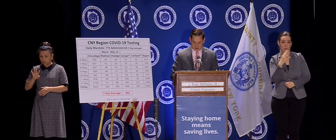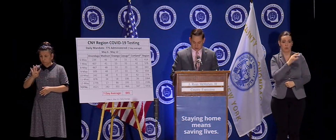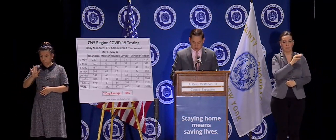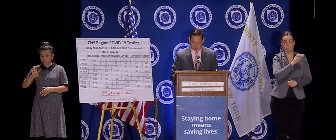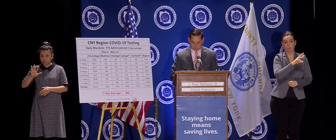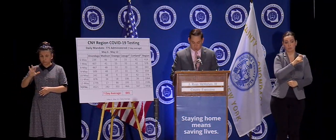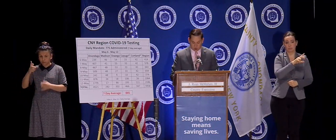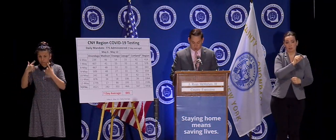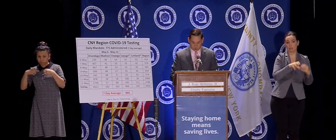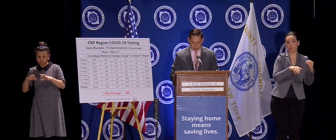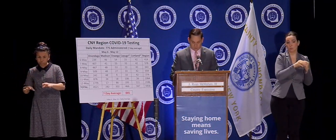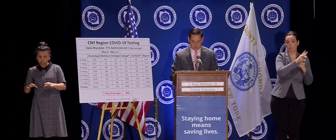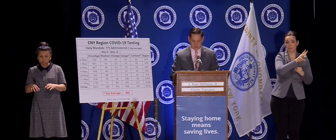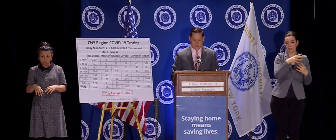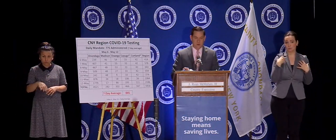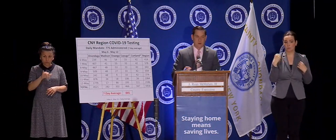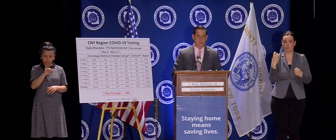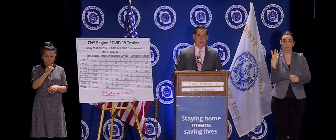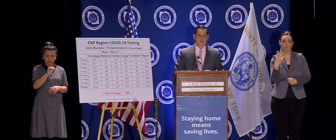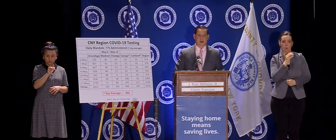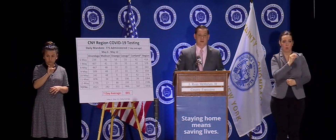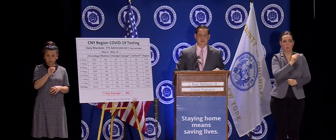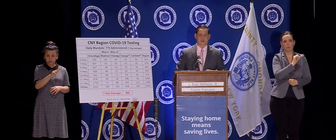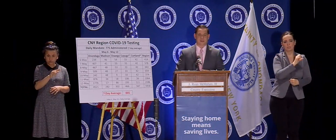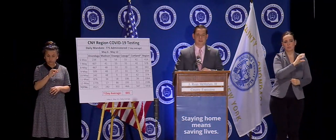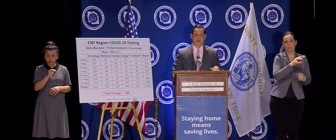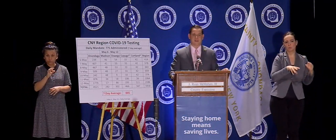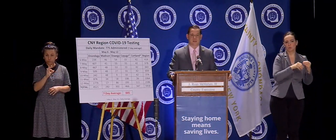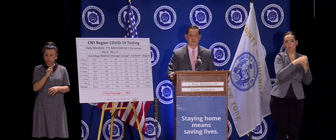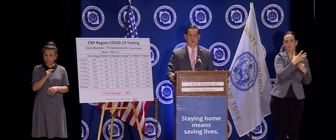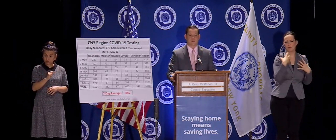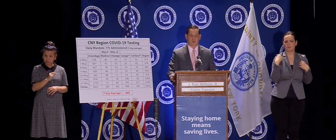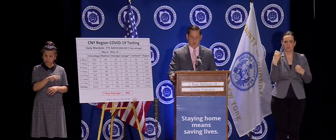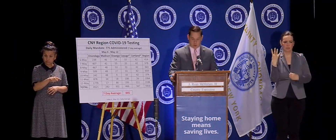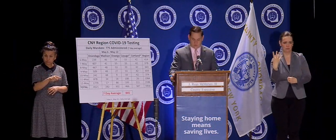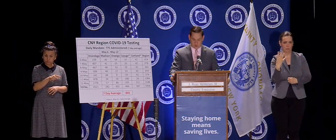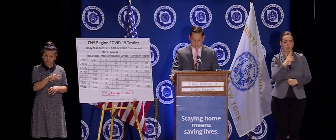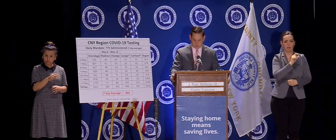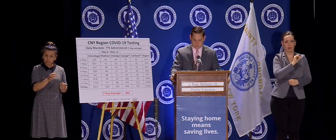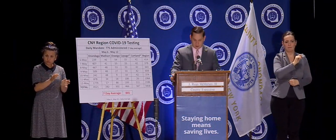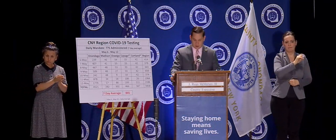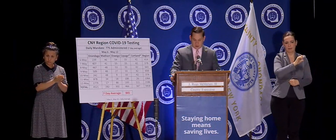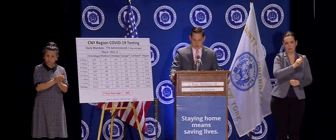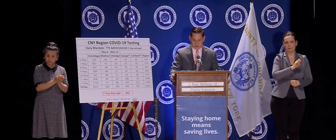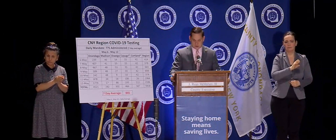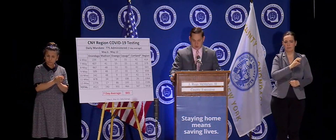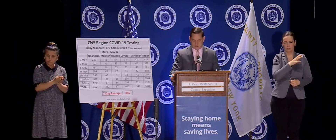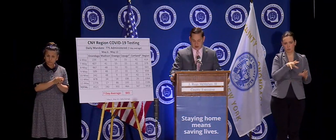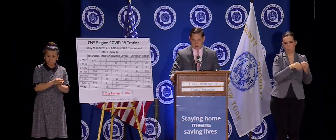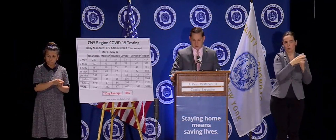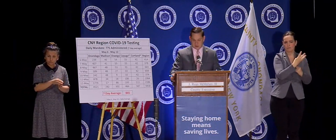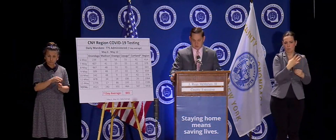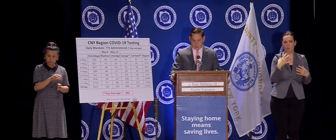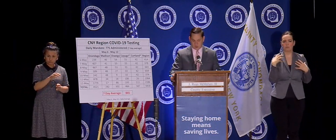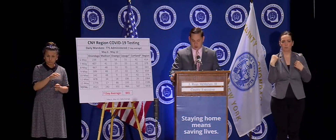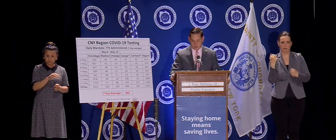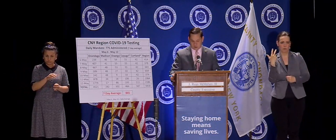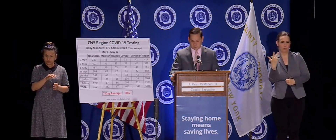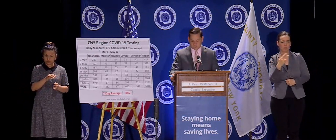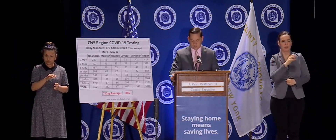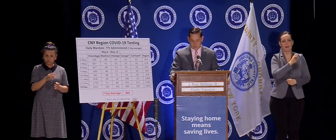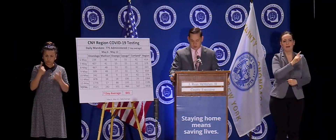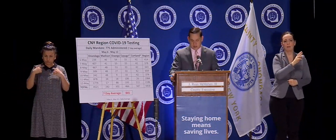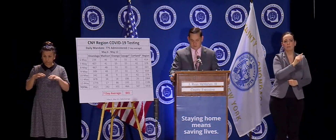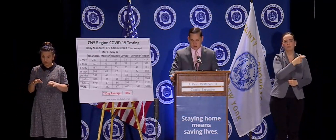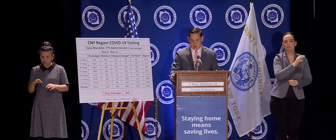15 cases, 4 recoveries. Marcellus, 6 cases, 4 recoveries. Atisco, 5 cases, 4